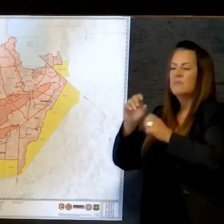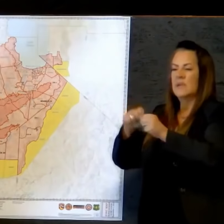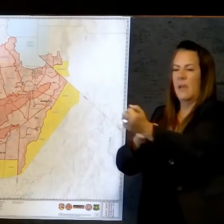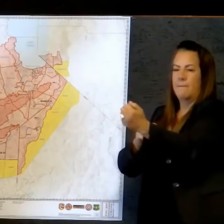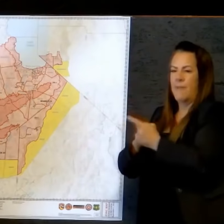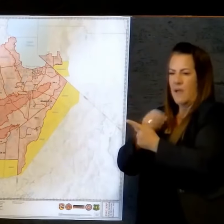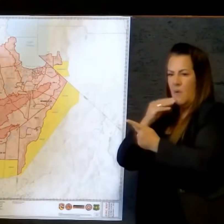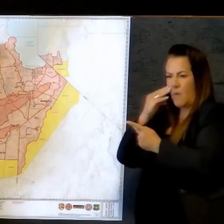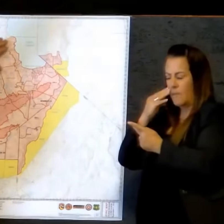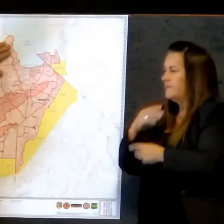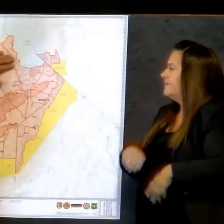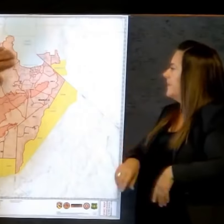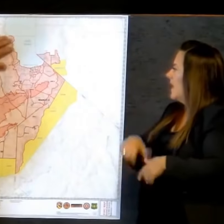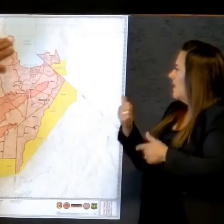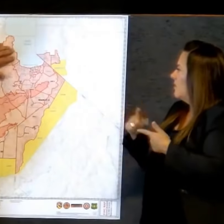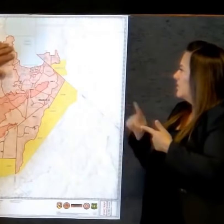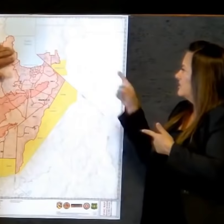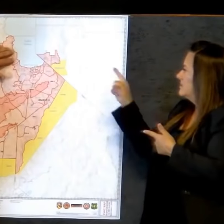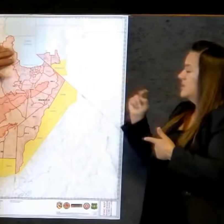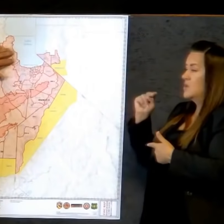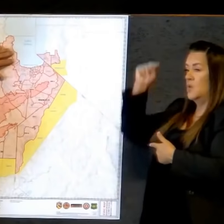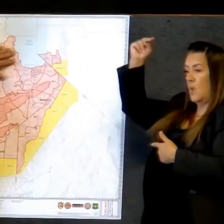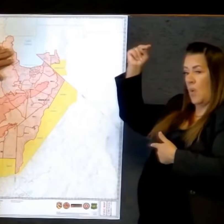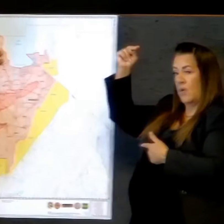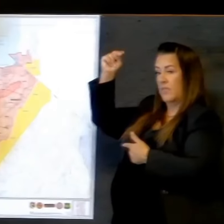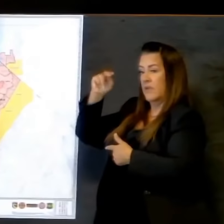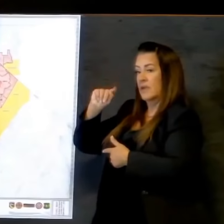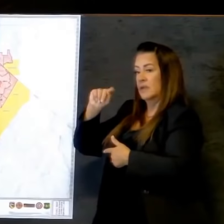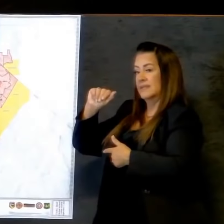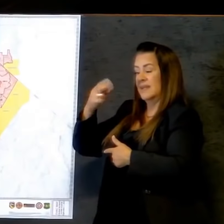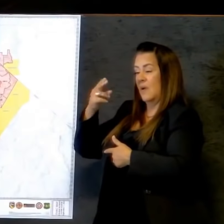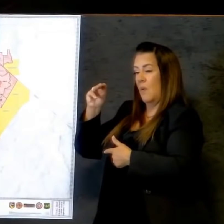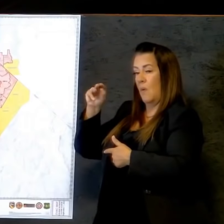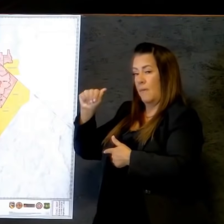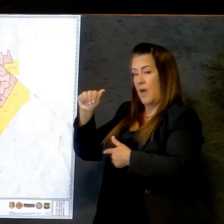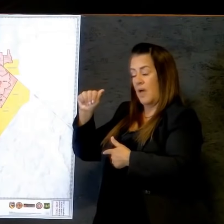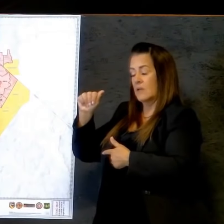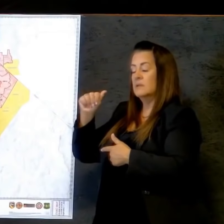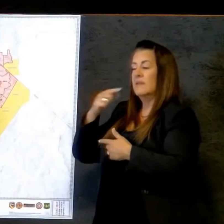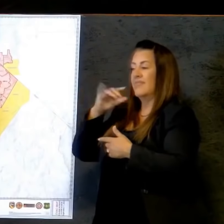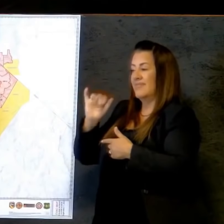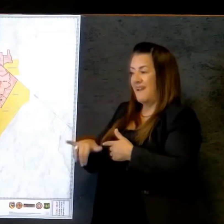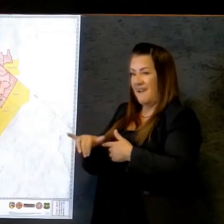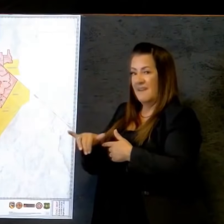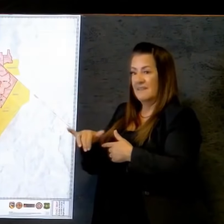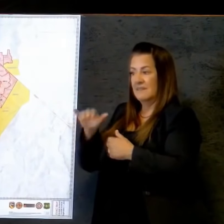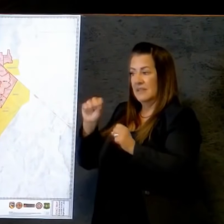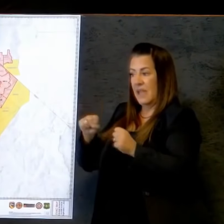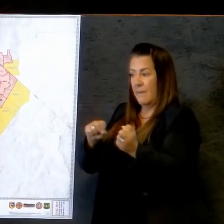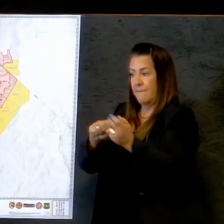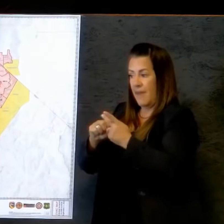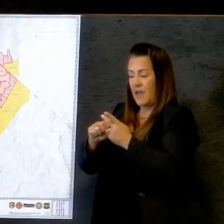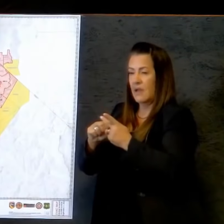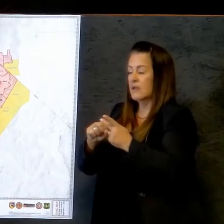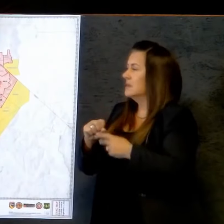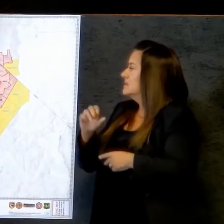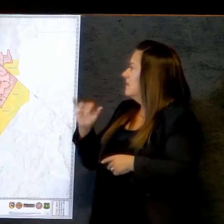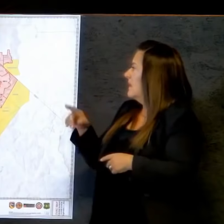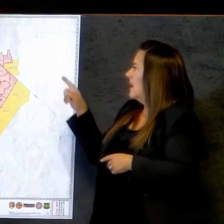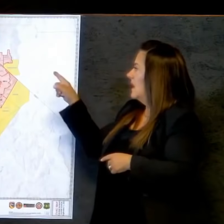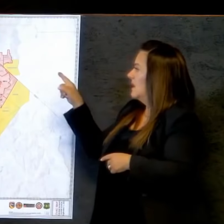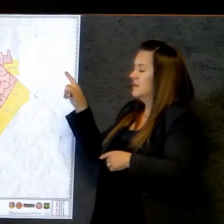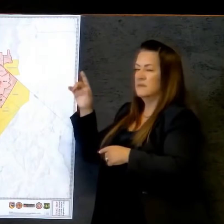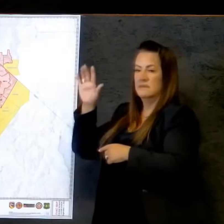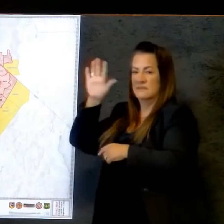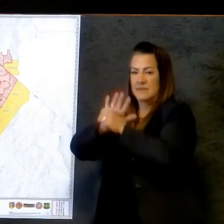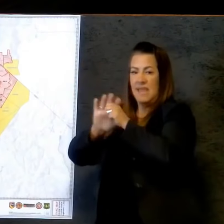came in had to do with Tahoma area up here and why is it in a mandatory evacuation and in Placer County isn't. So basically this area is